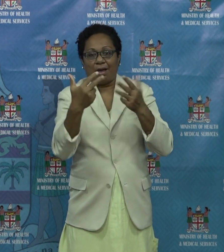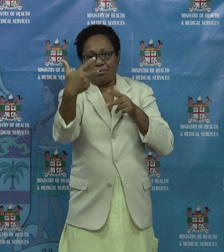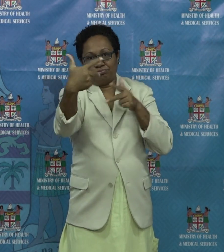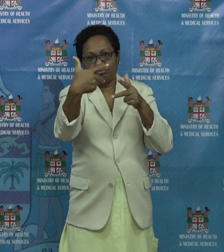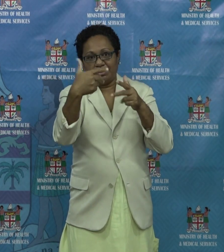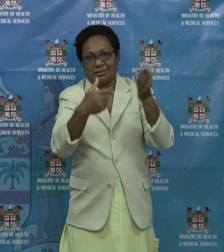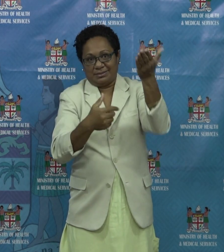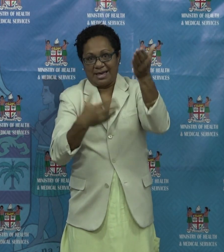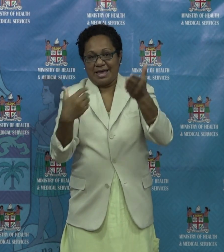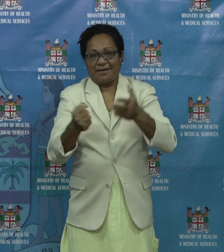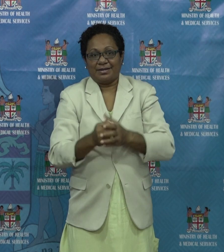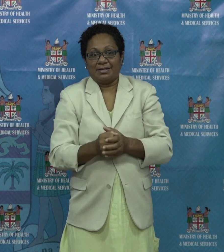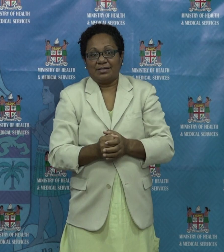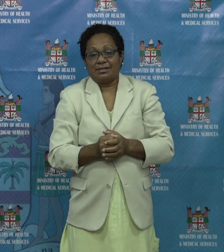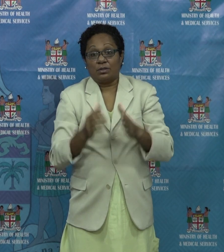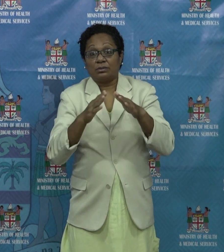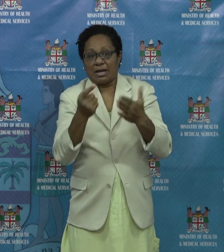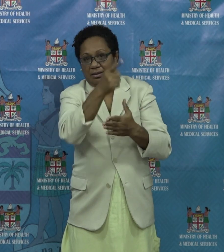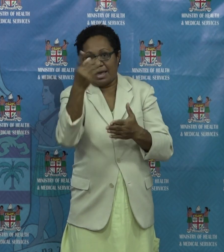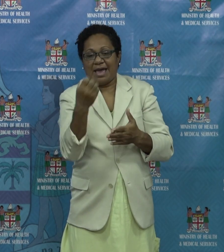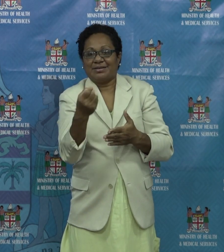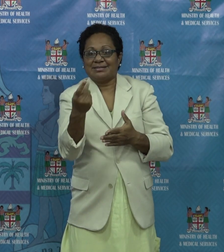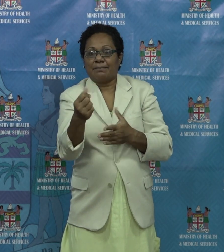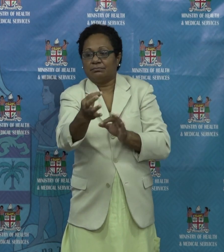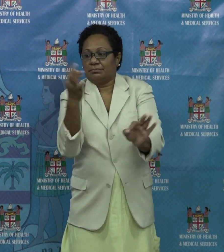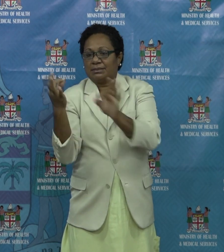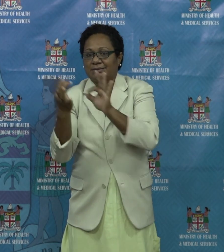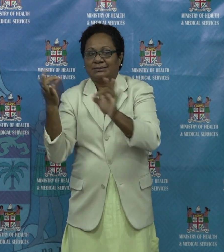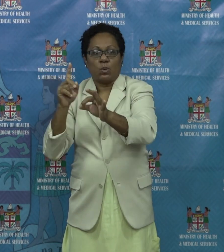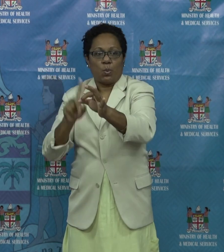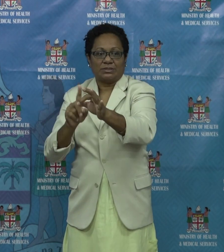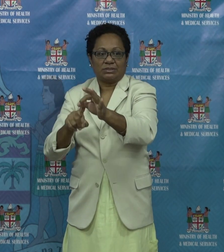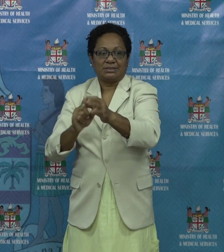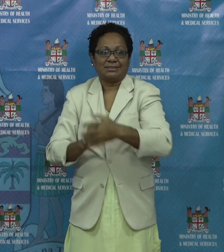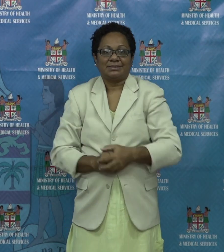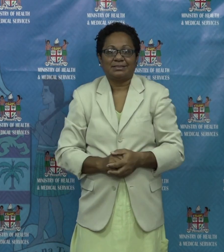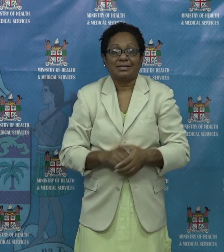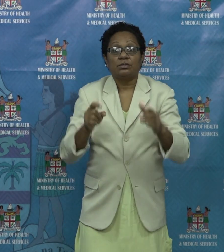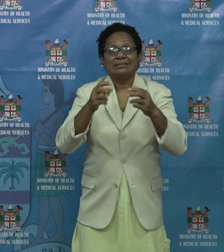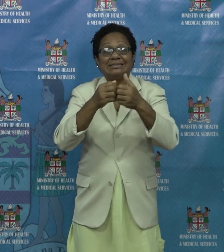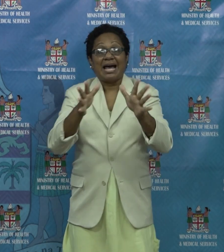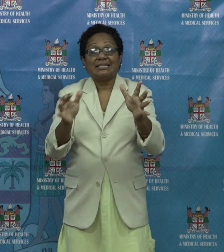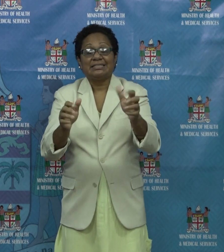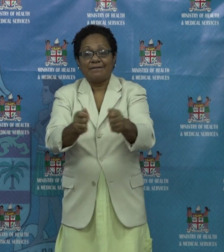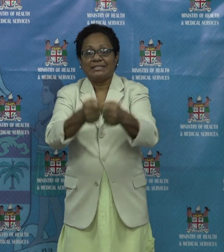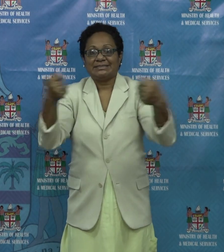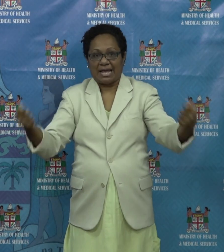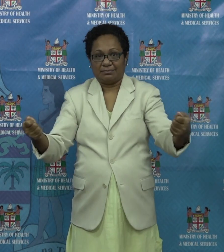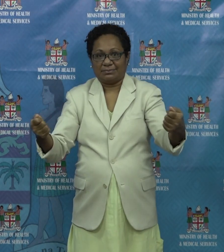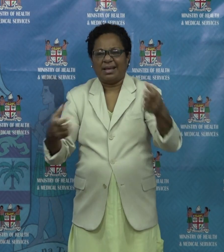conference. We will now open to questions. We will start with Fiji Times. Thank you,